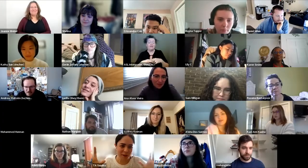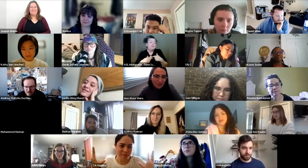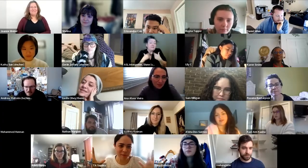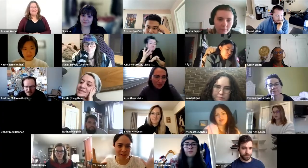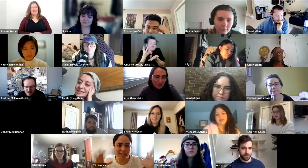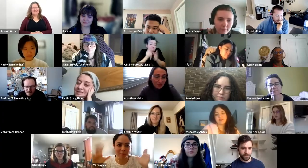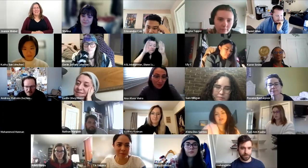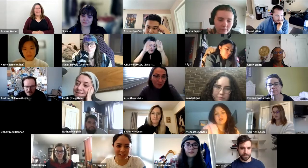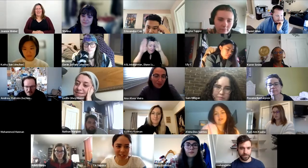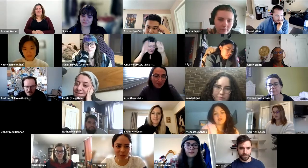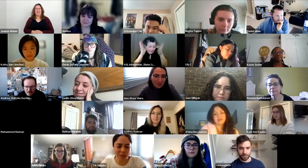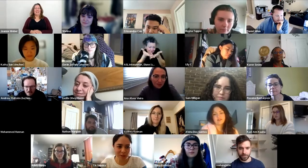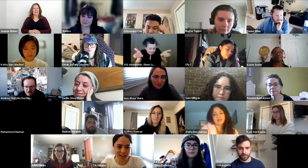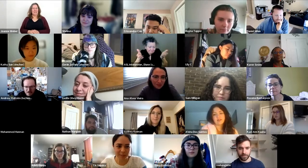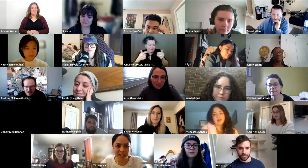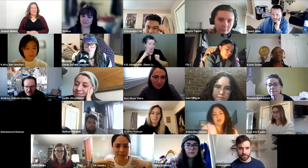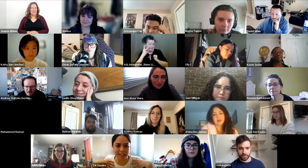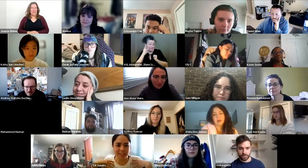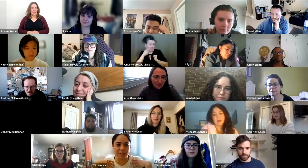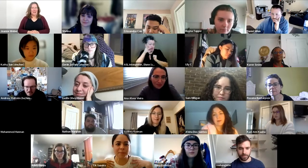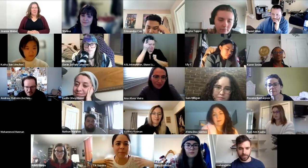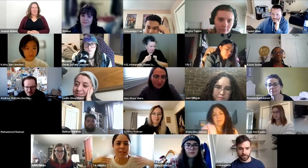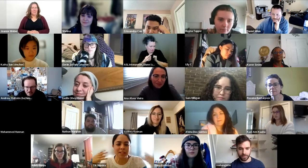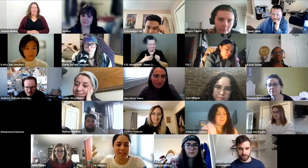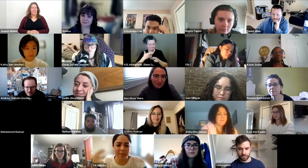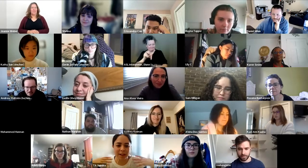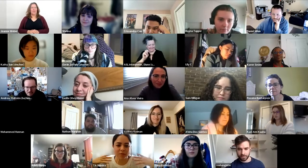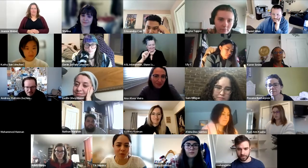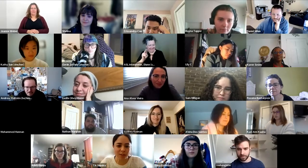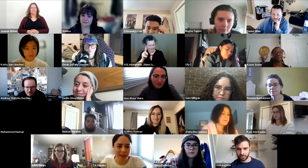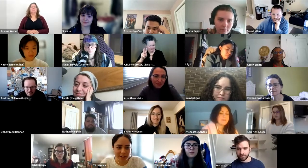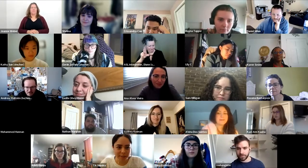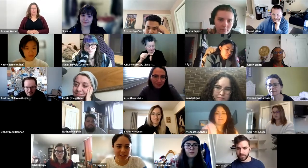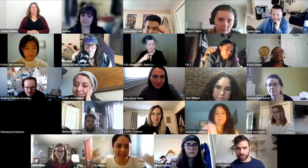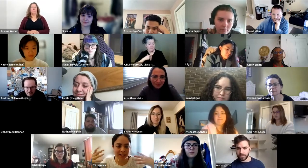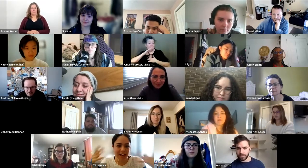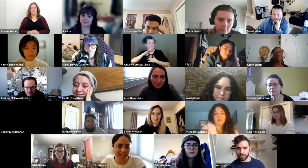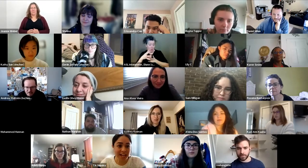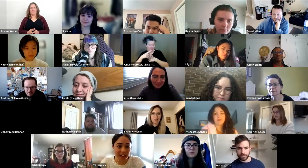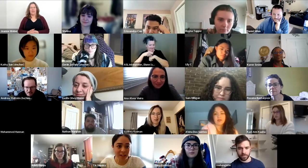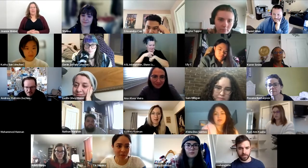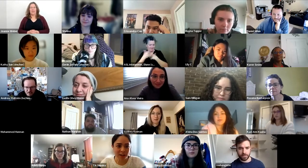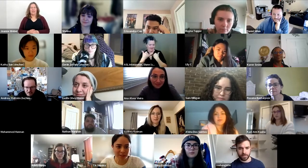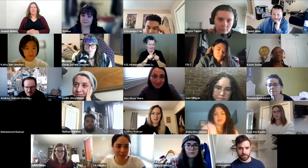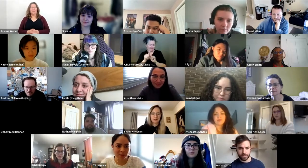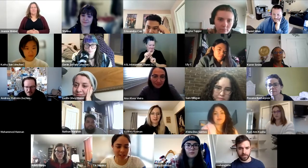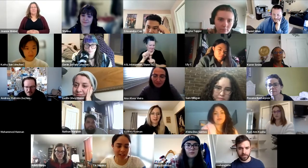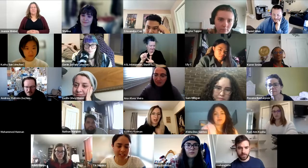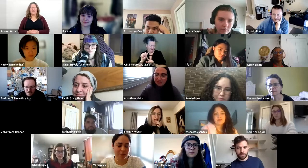hi to everyone. I will be seeing you Tuesdays. My name is Sandra. This is my 4th time being a TA